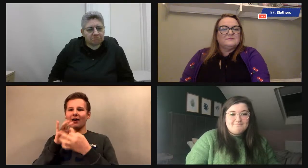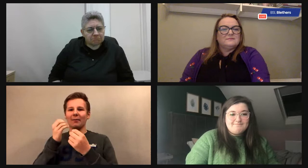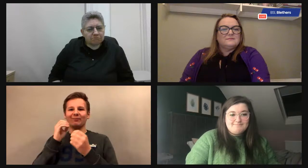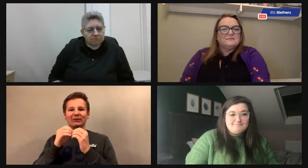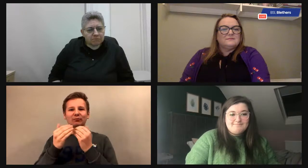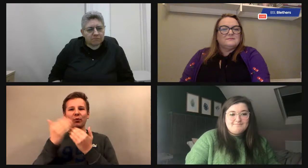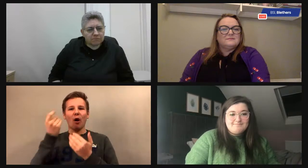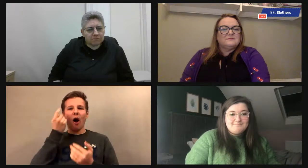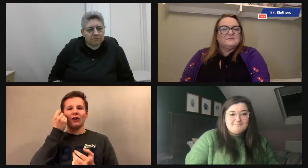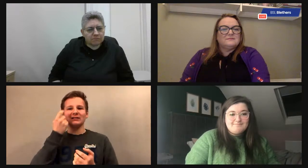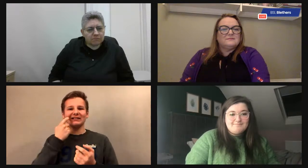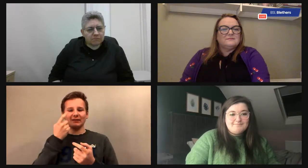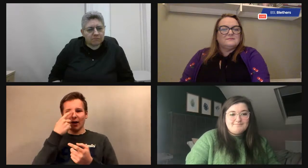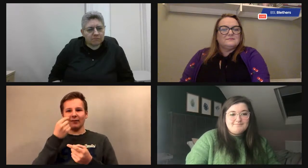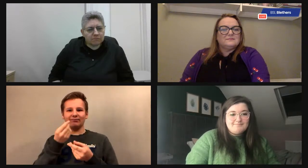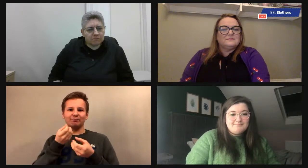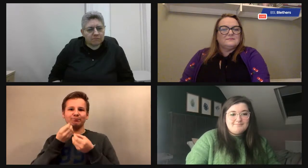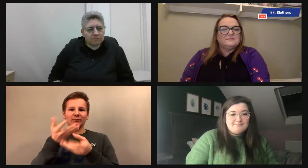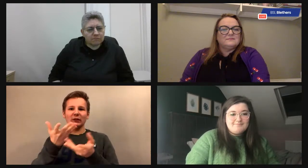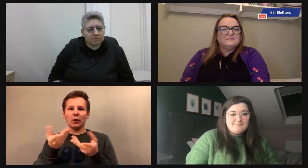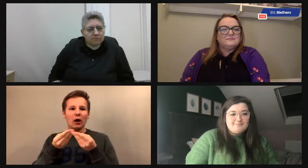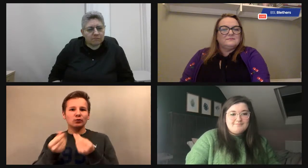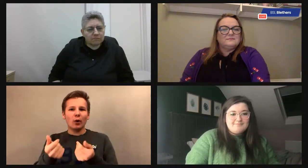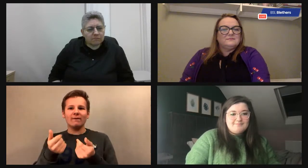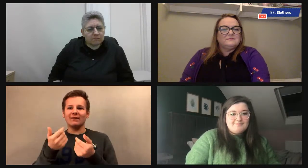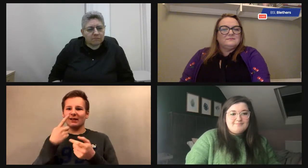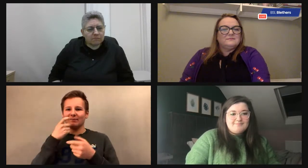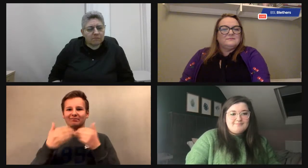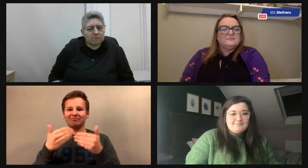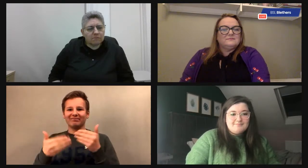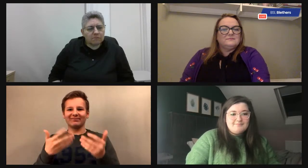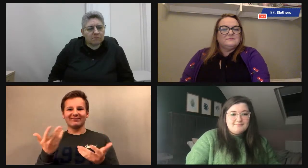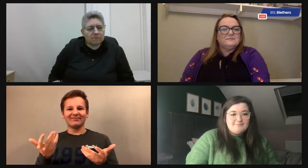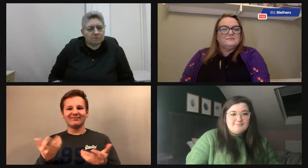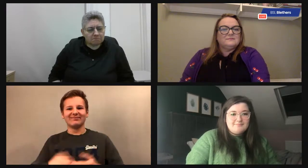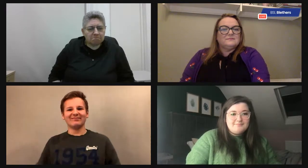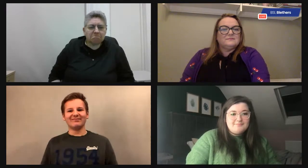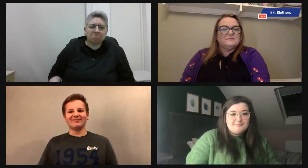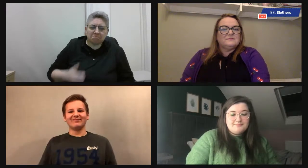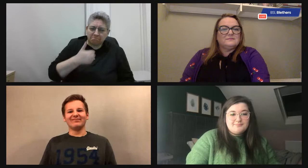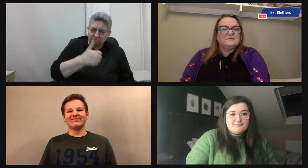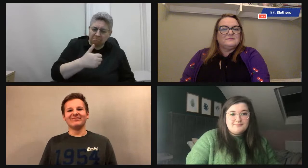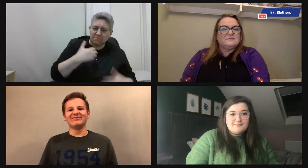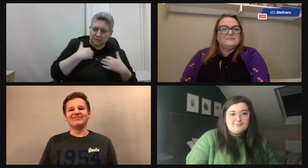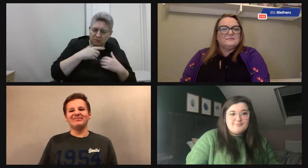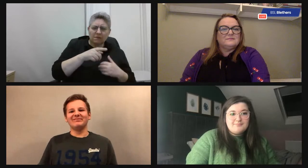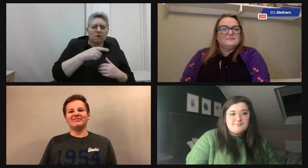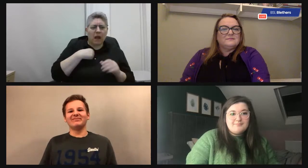that natural way of understanding BSL or culture and how things work.